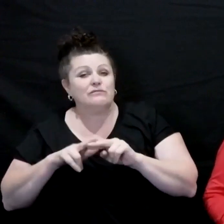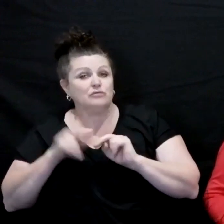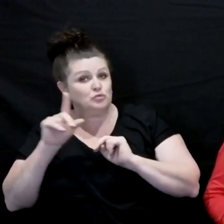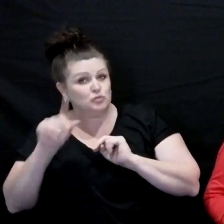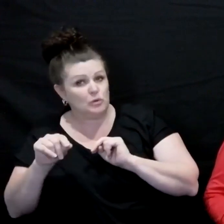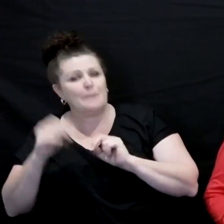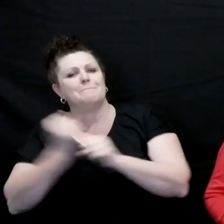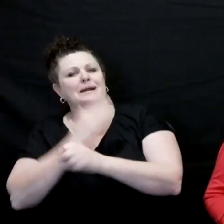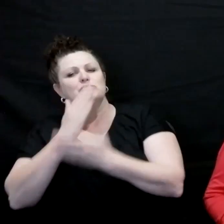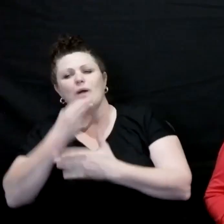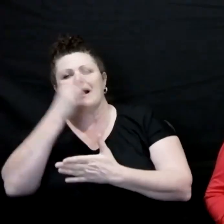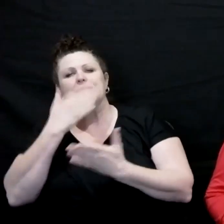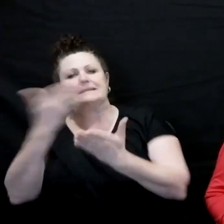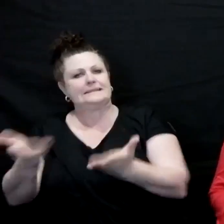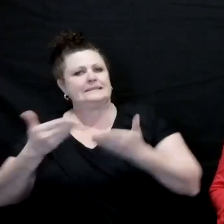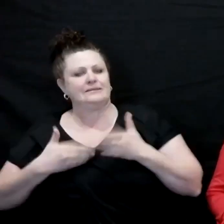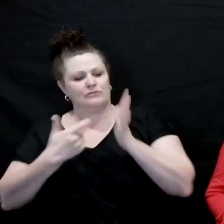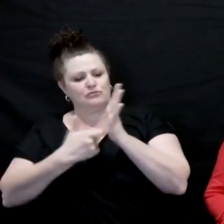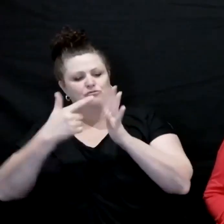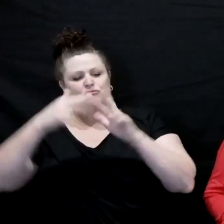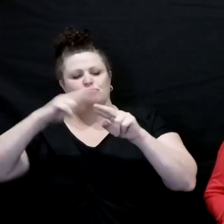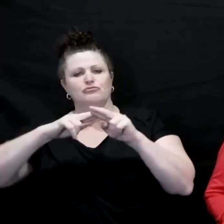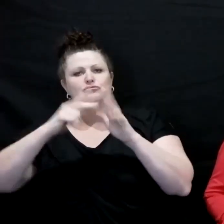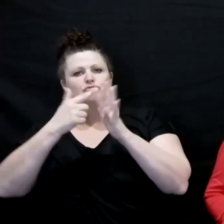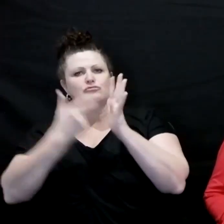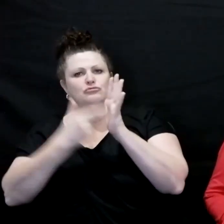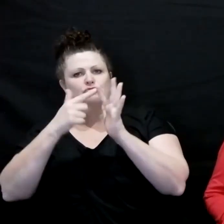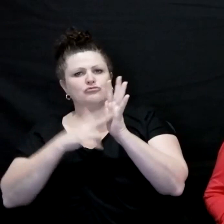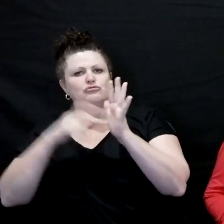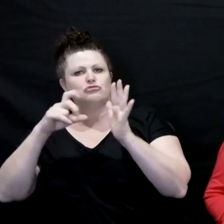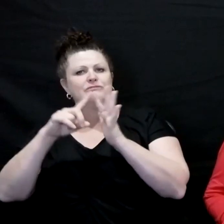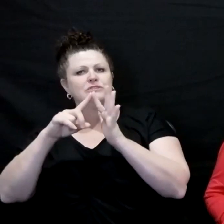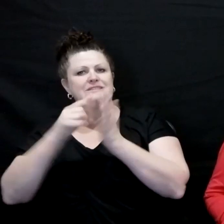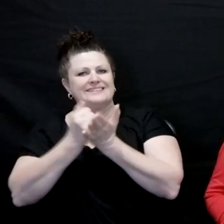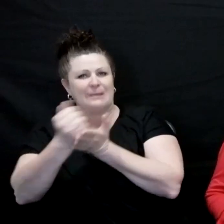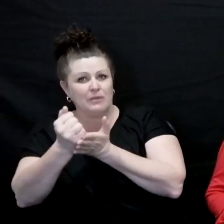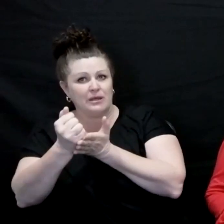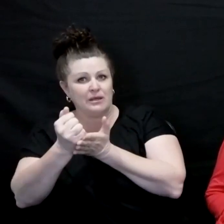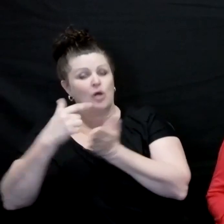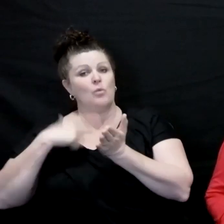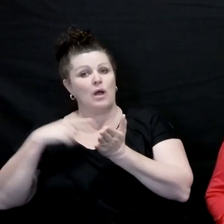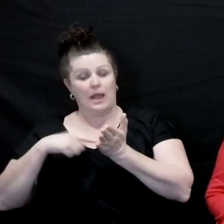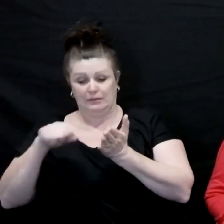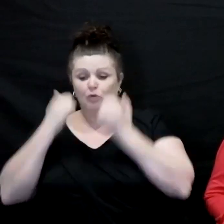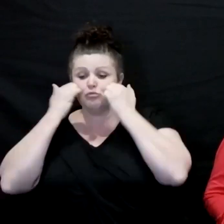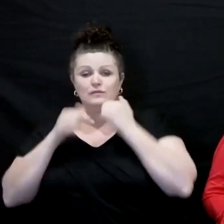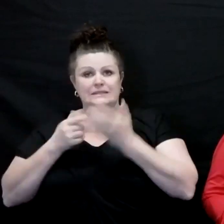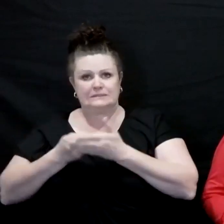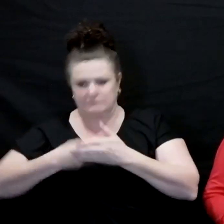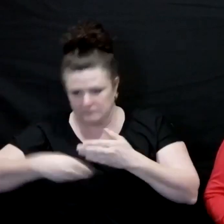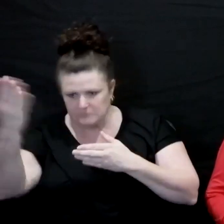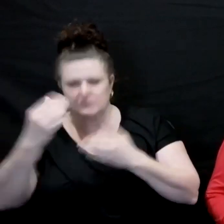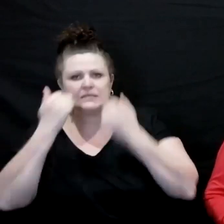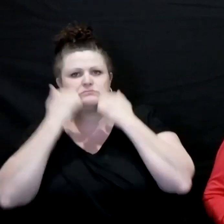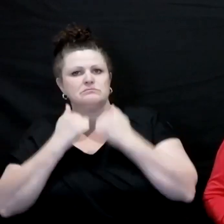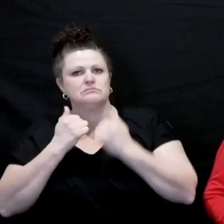reference number for an interaction or the review form itself, so that you know when it was submitted